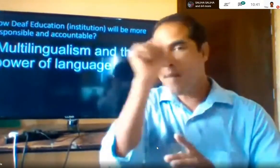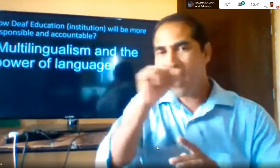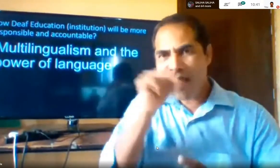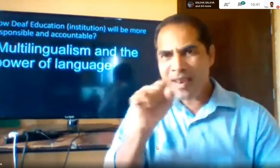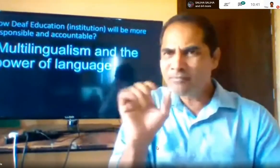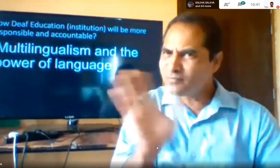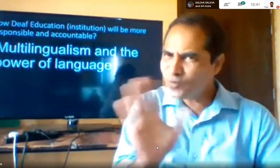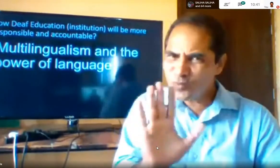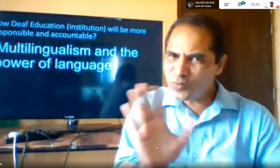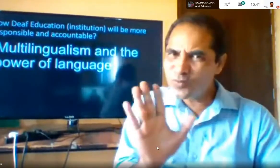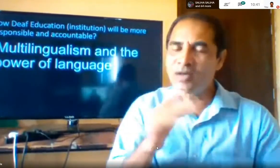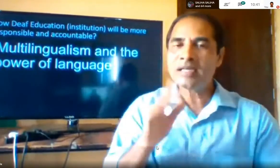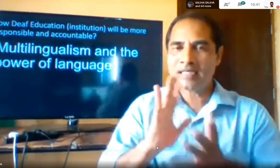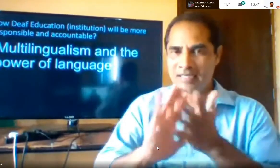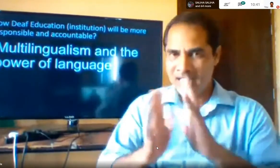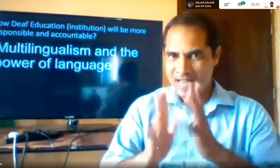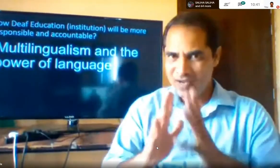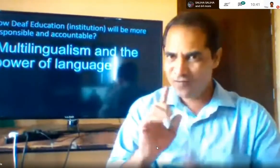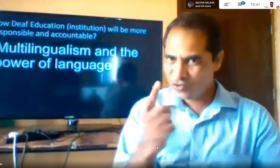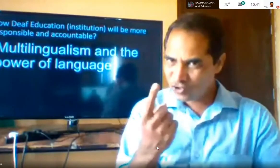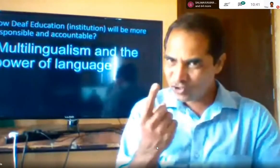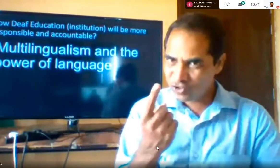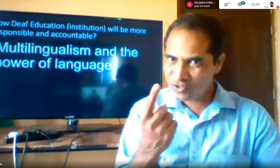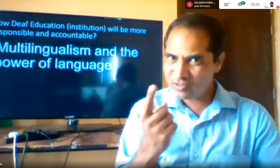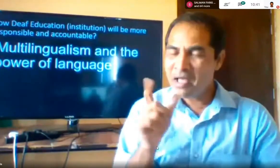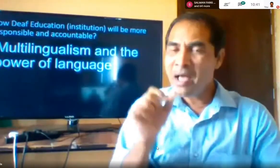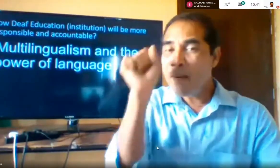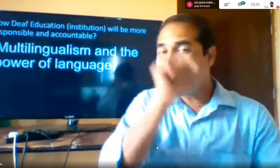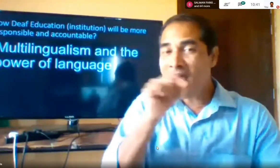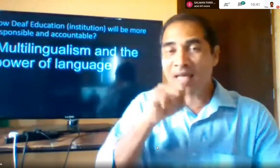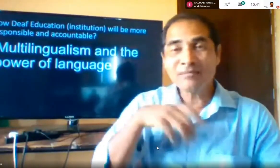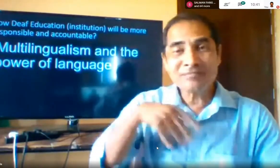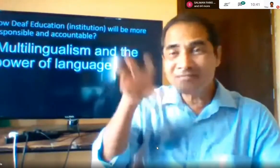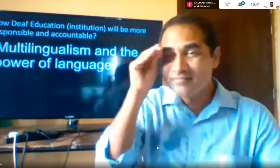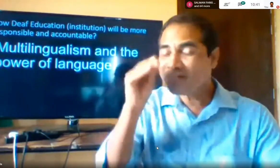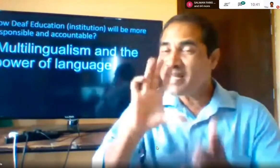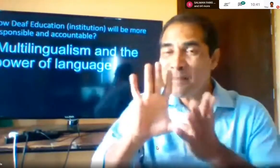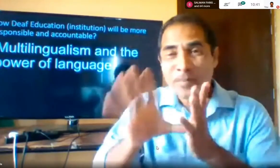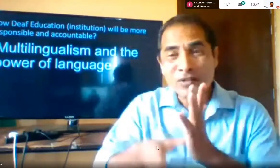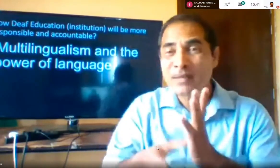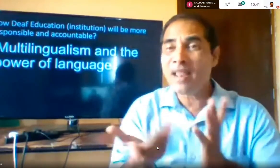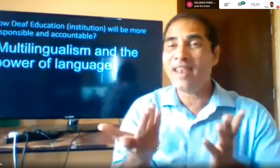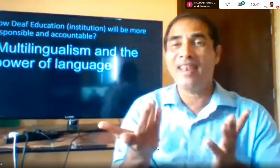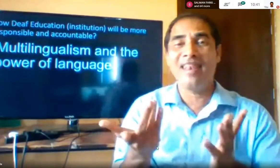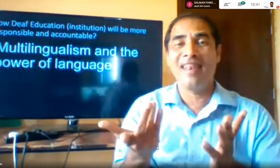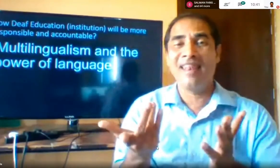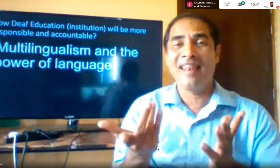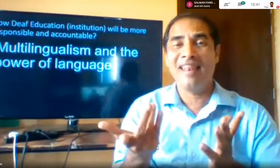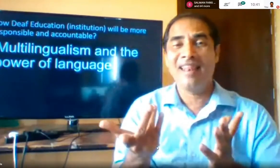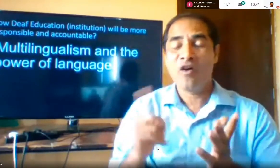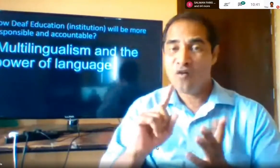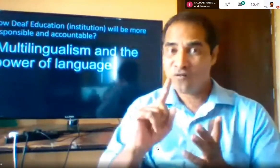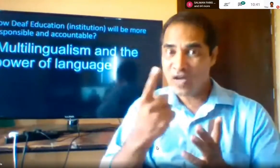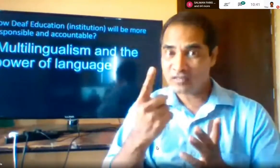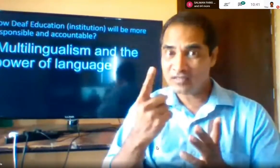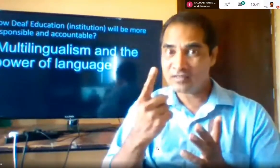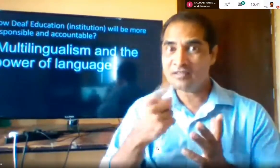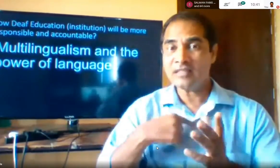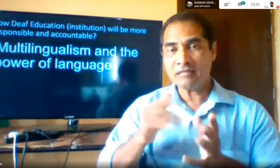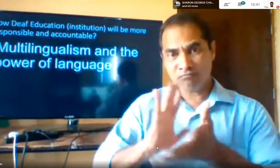So my mother tongue is Malayalam. I have to learn Malayalam. Then for the deaf people, it's difficult for learning Malayalam,